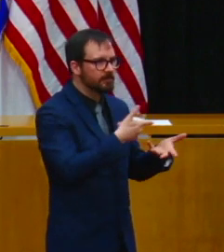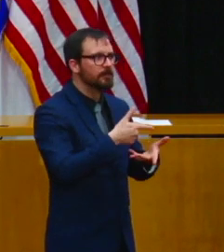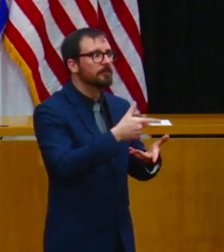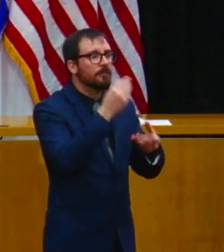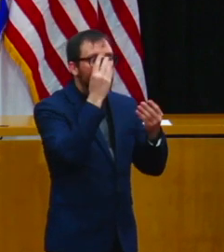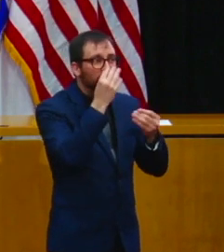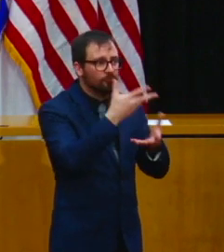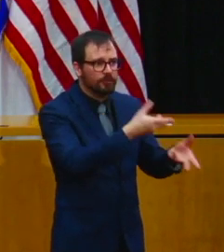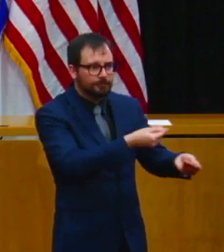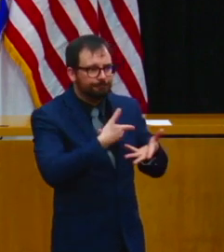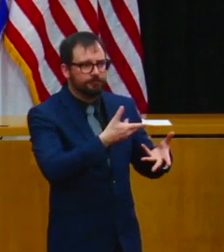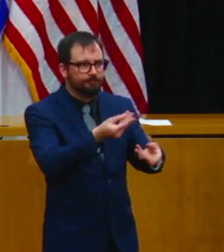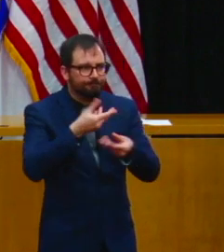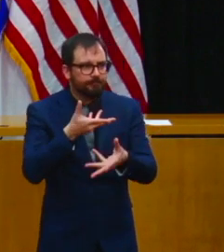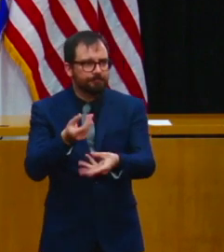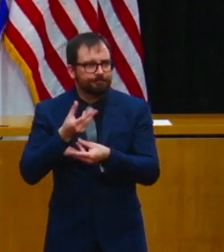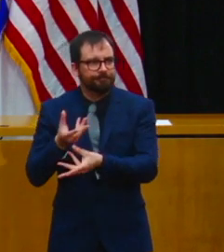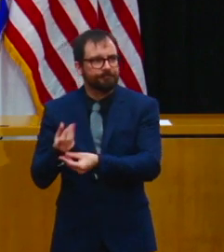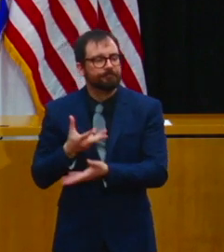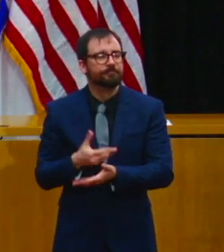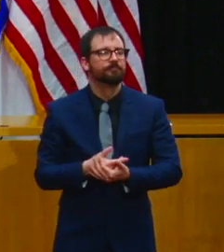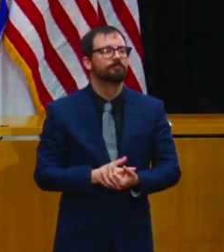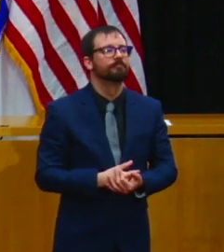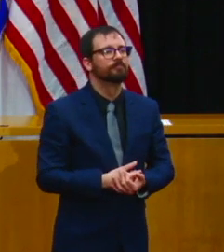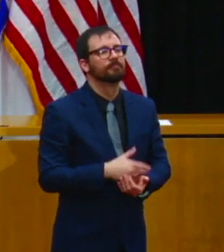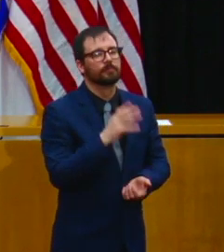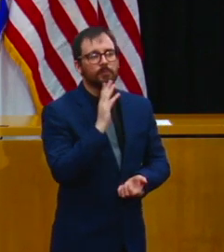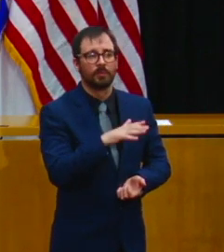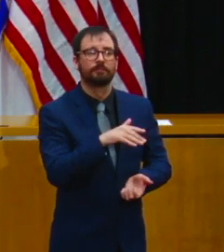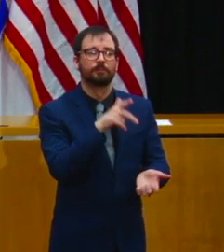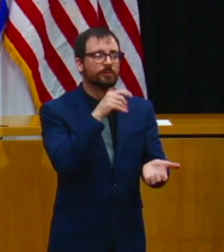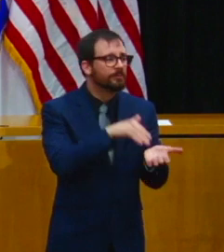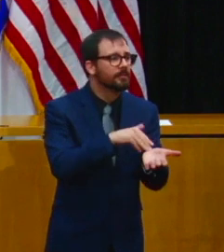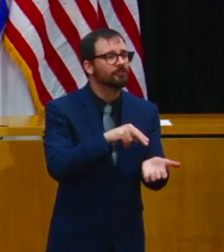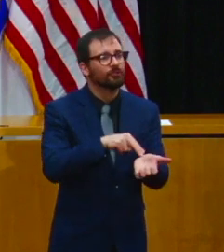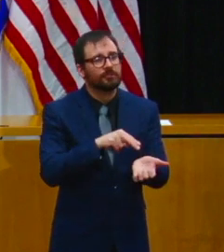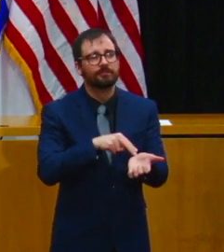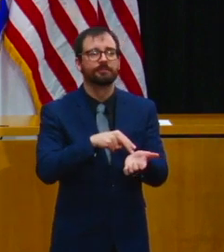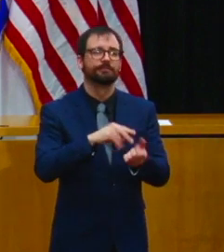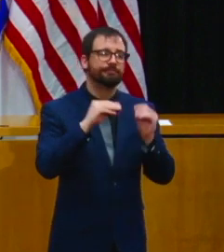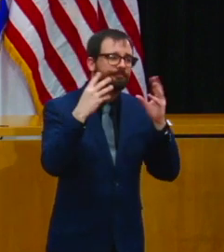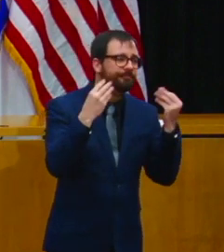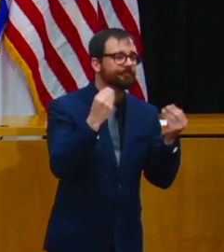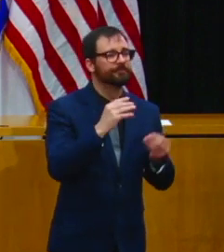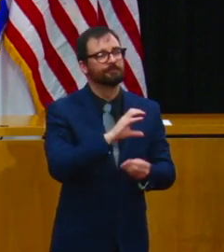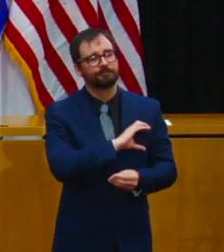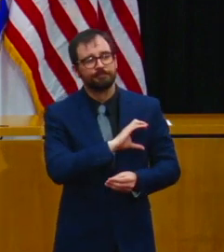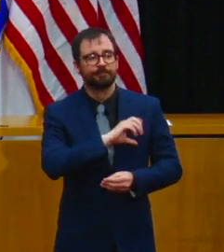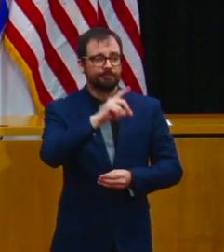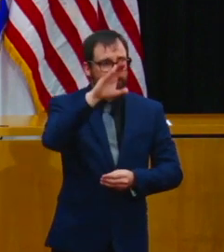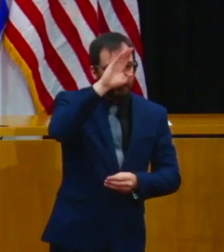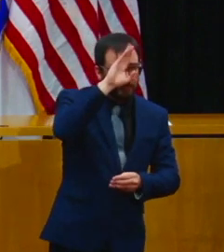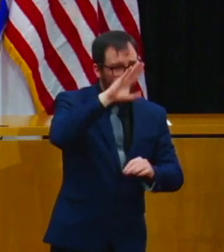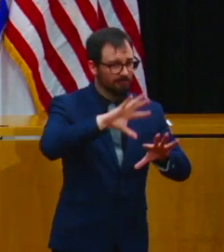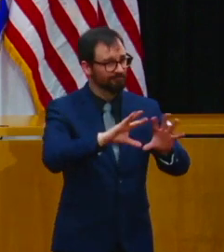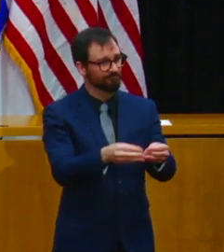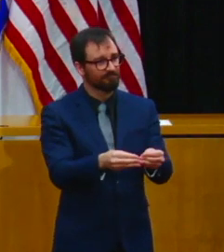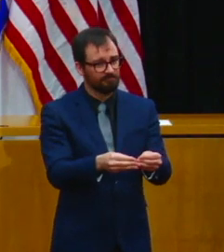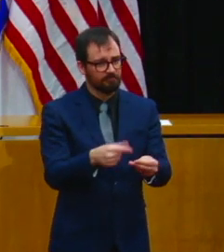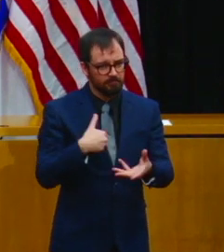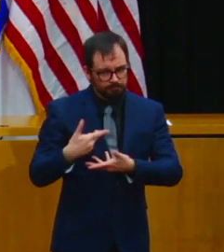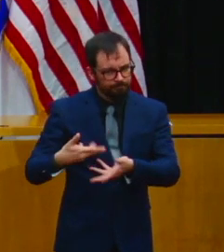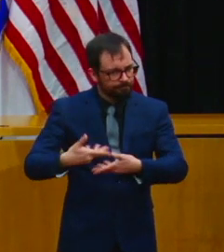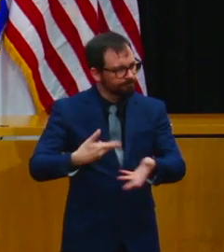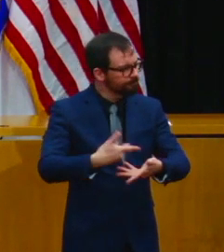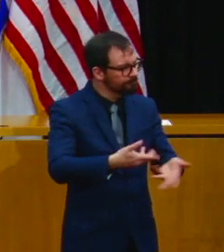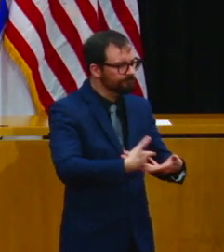addresses, but local boards of health, because there really are extension, if you would, to do the